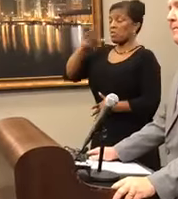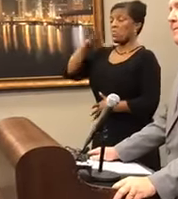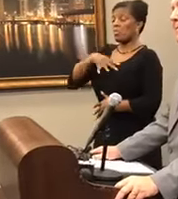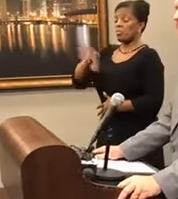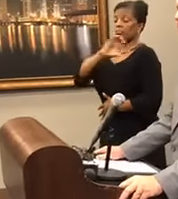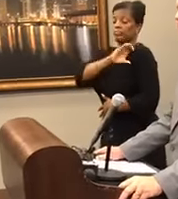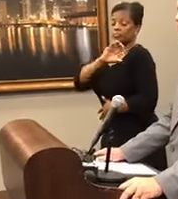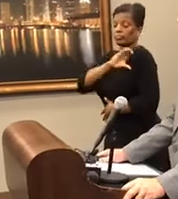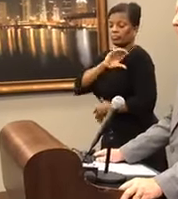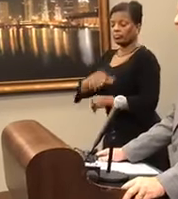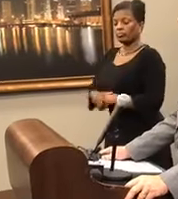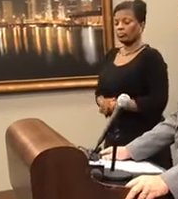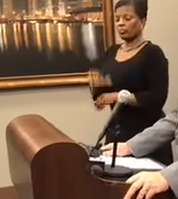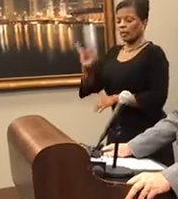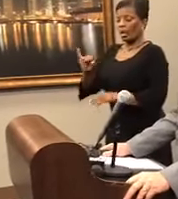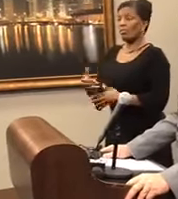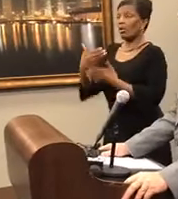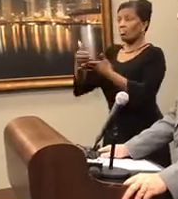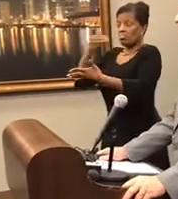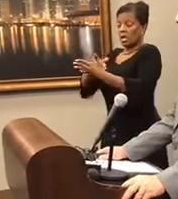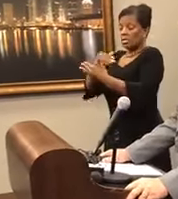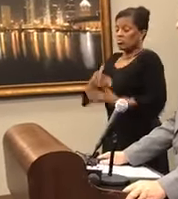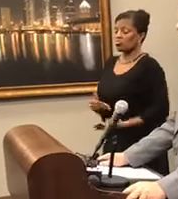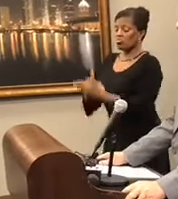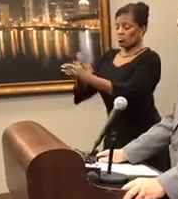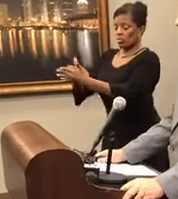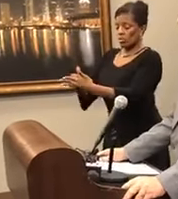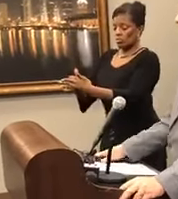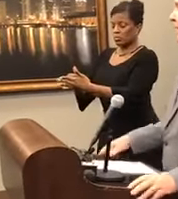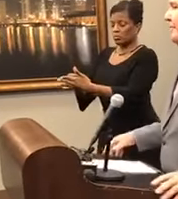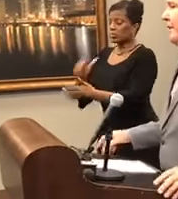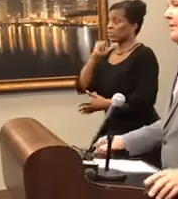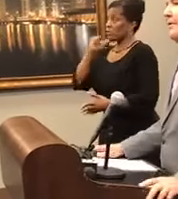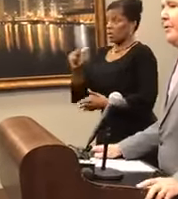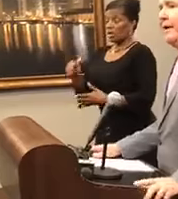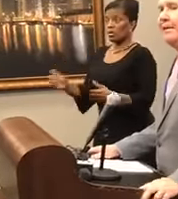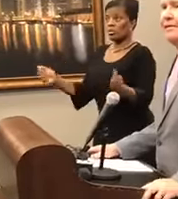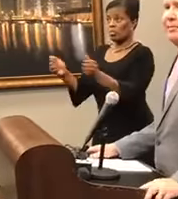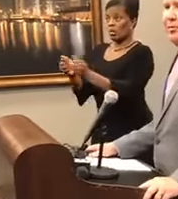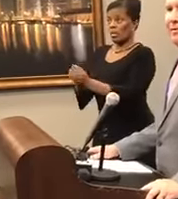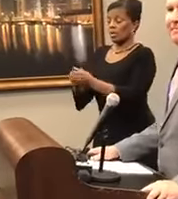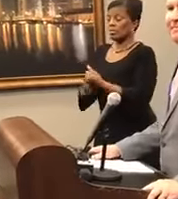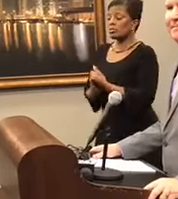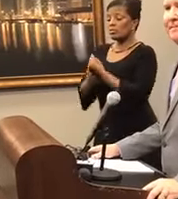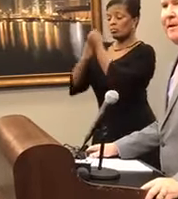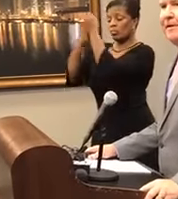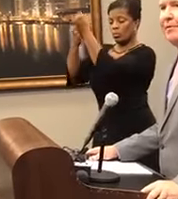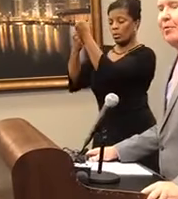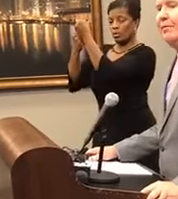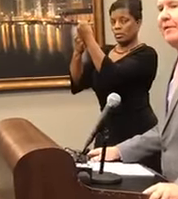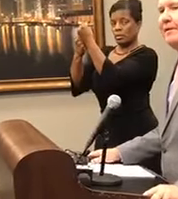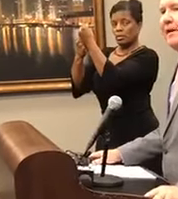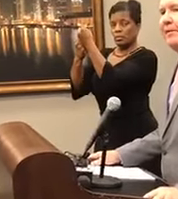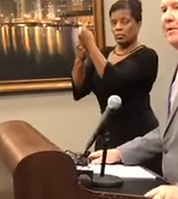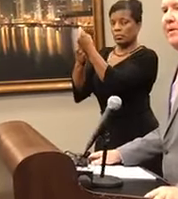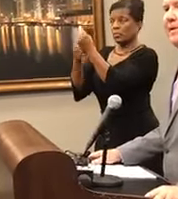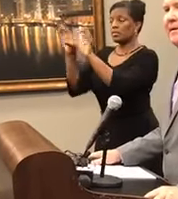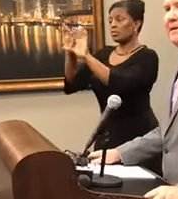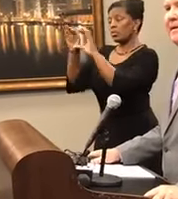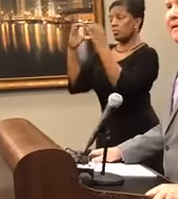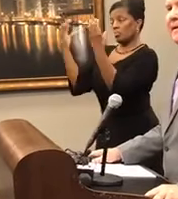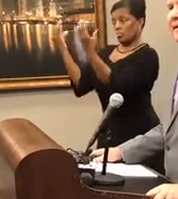enforcement. They had our backs and we had theirs. We could not have done this without their support and the support of this entire